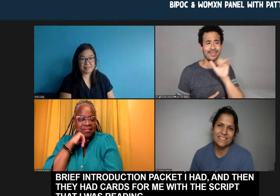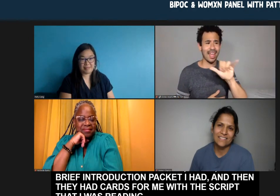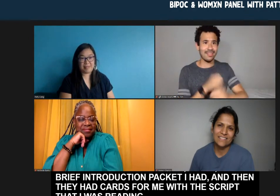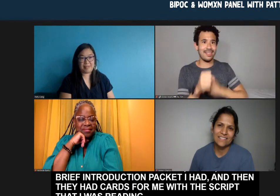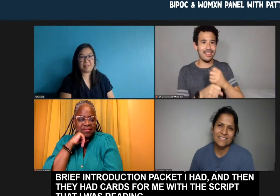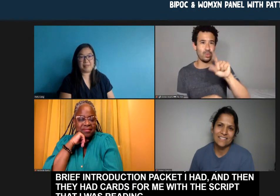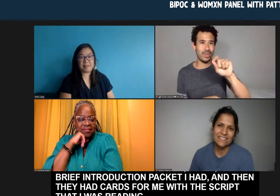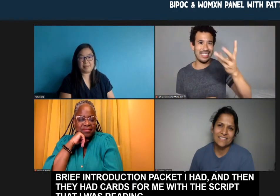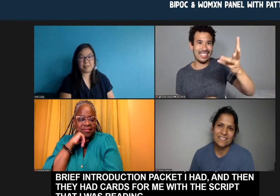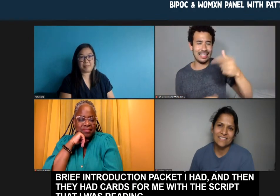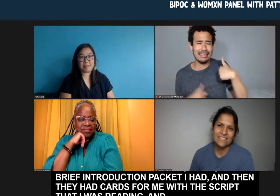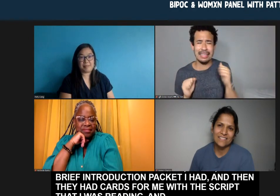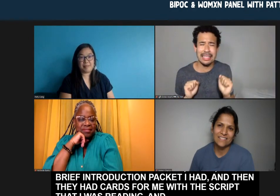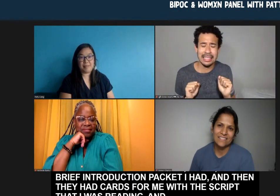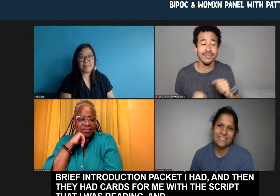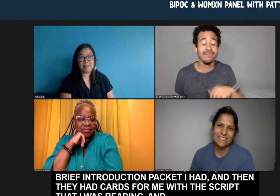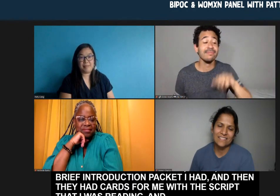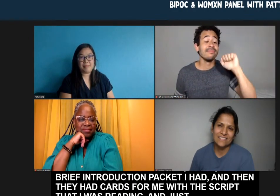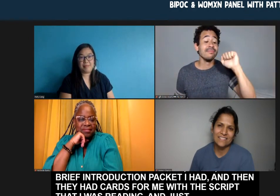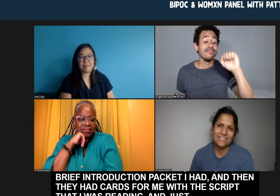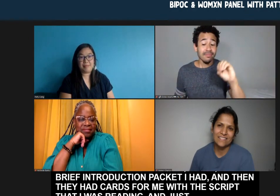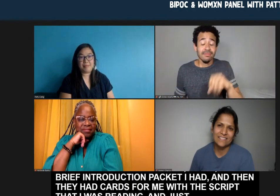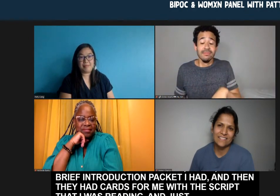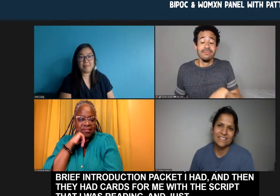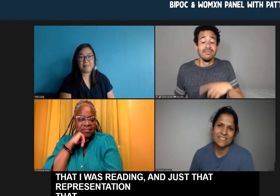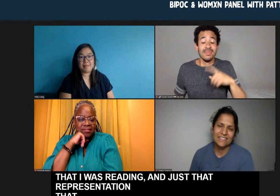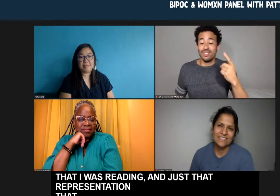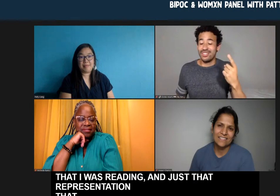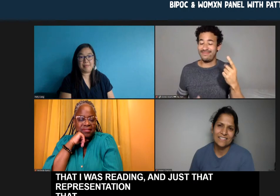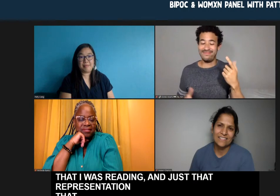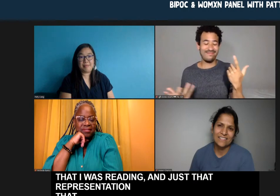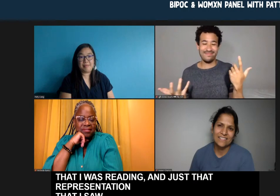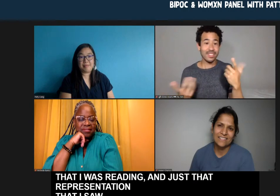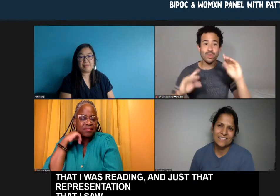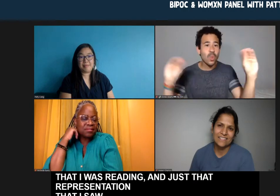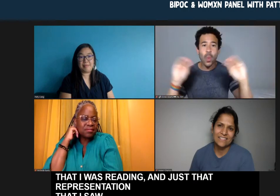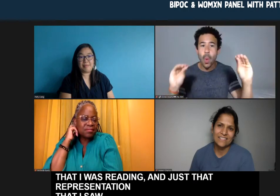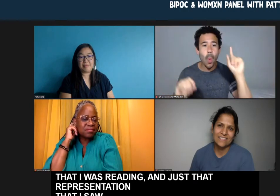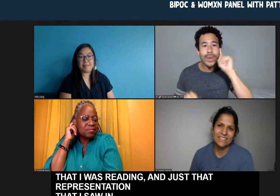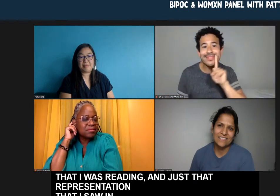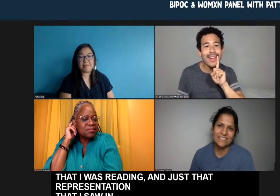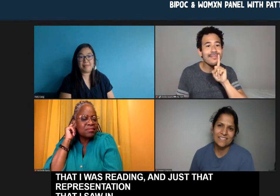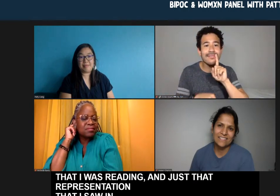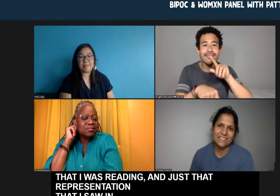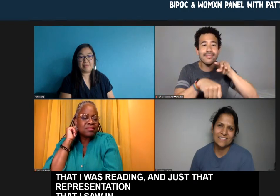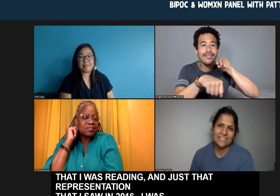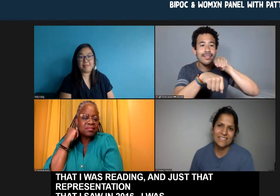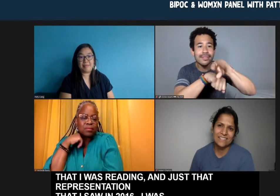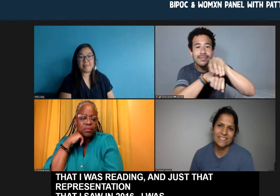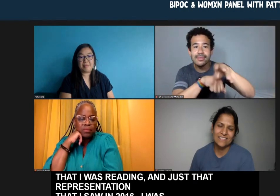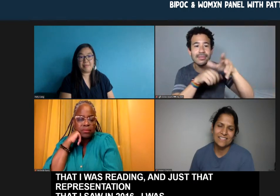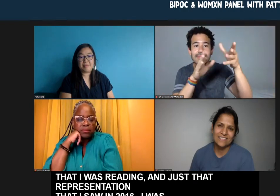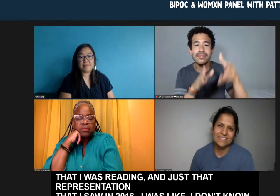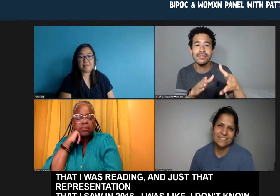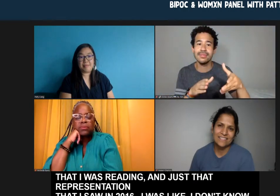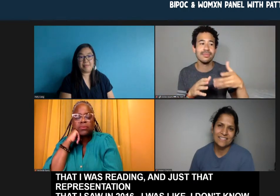just that representation that I saw in 2016, I was like, I don't know how I feel about this. There hadn't been any